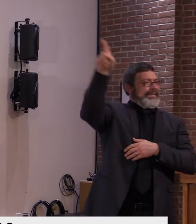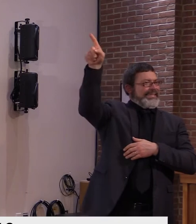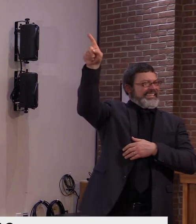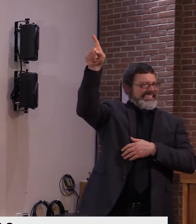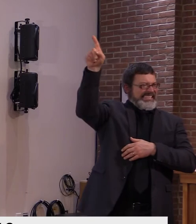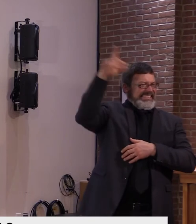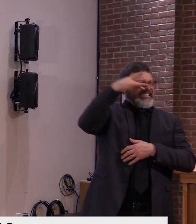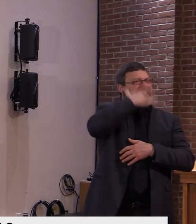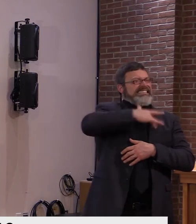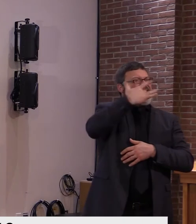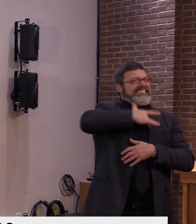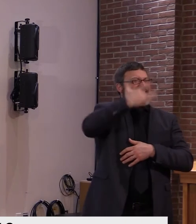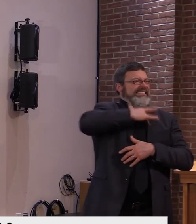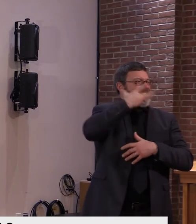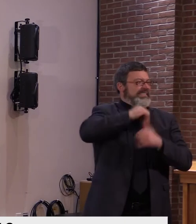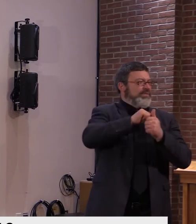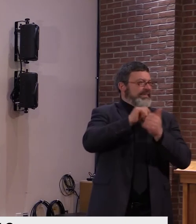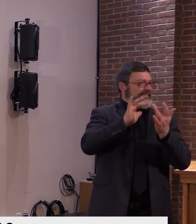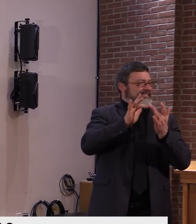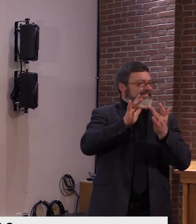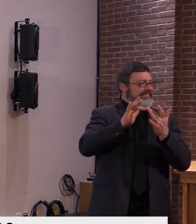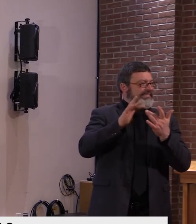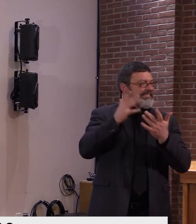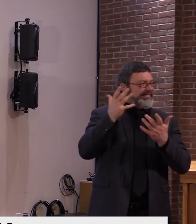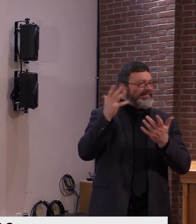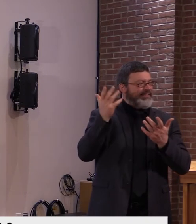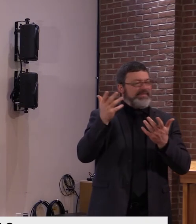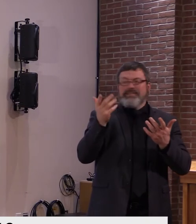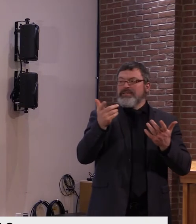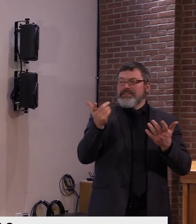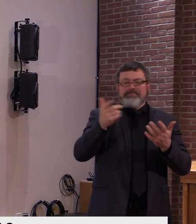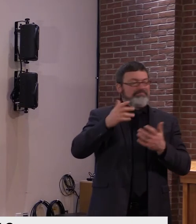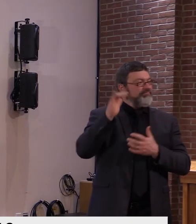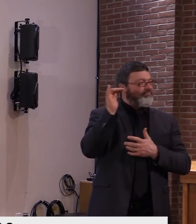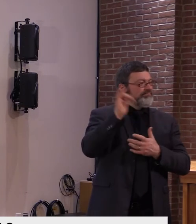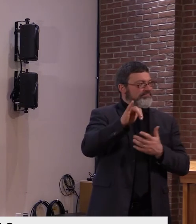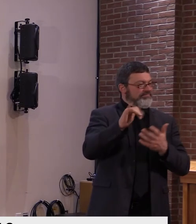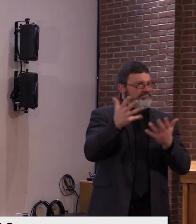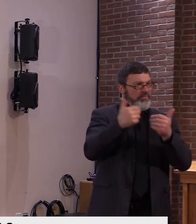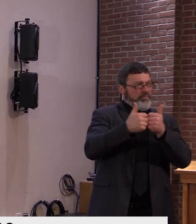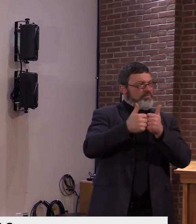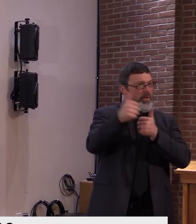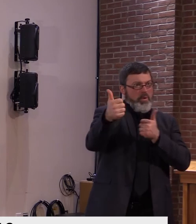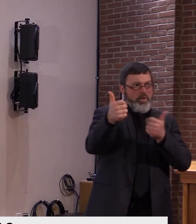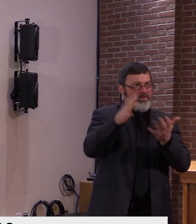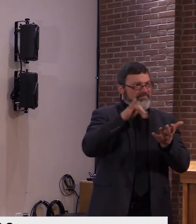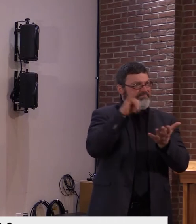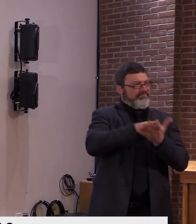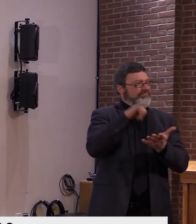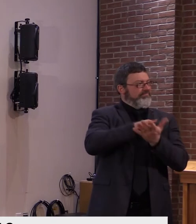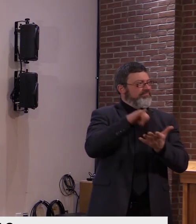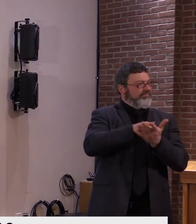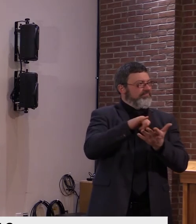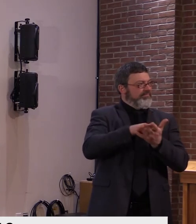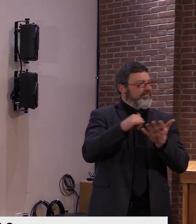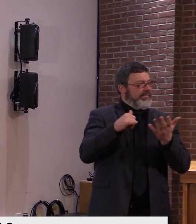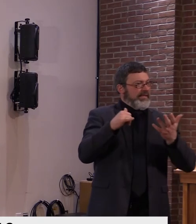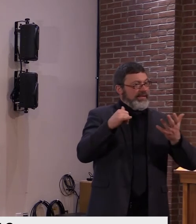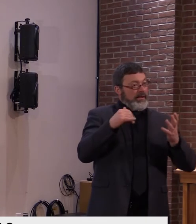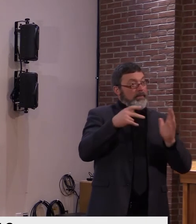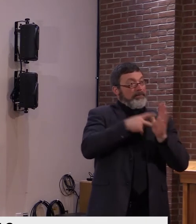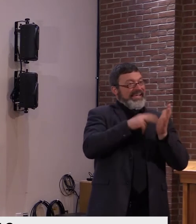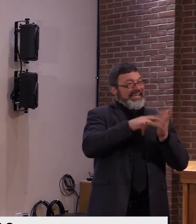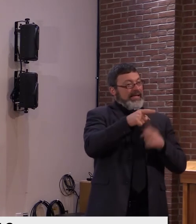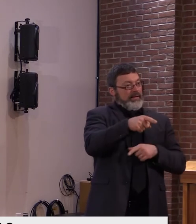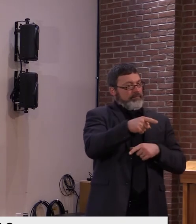But it could result in an absence if districts aren't able to do that. But certainly, I think with the increased ability for remote learning that we have now, I